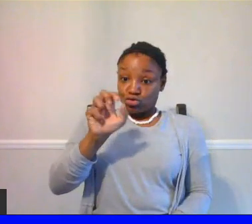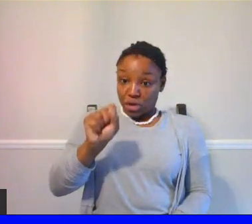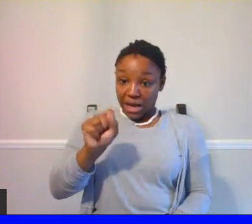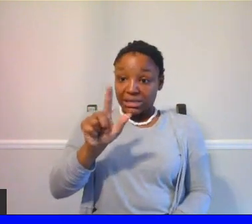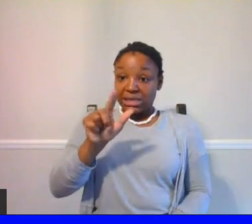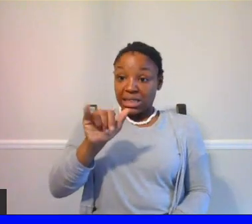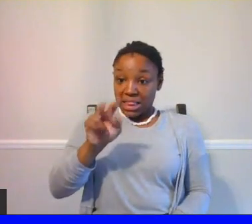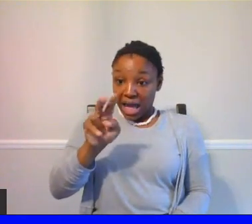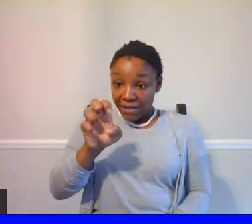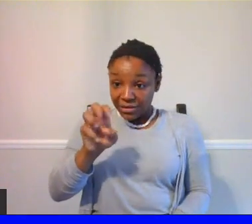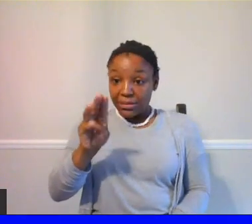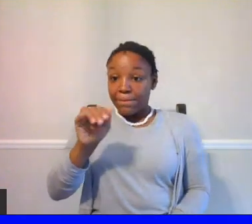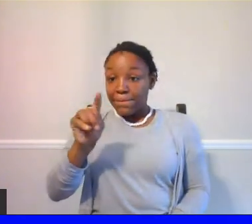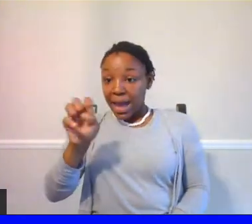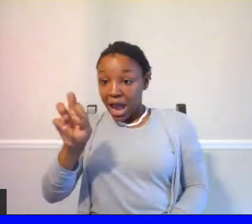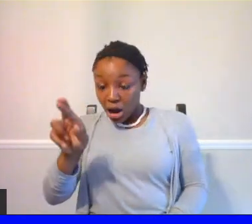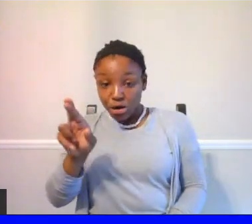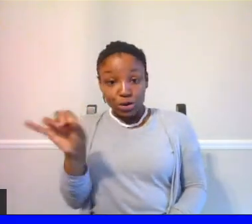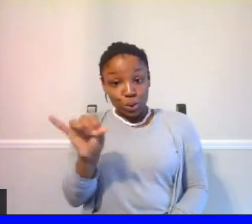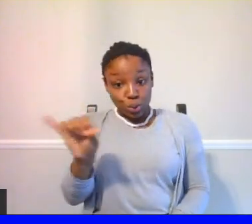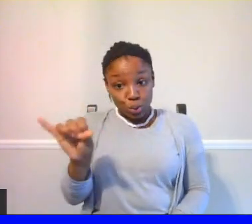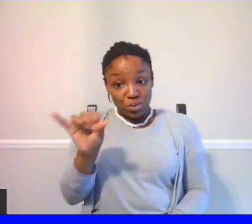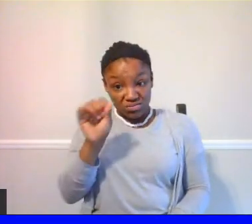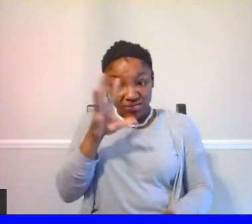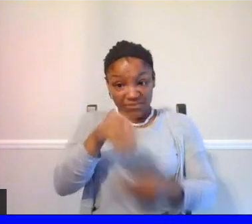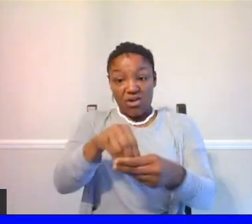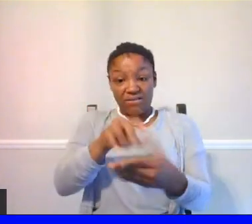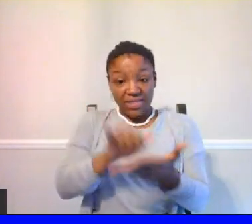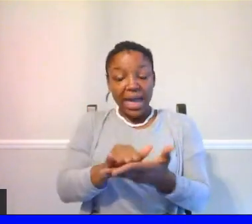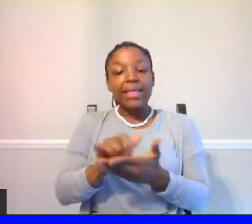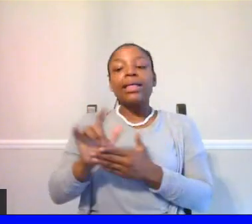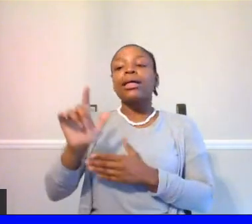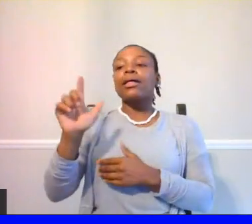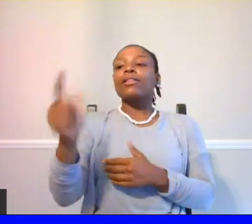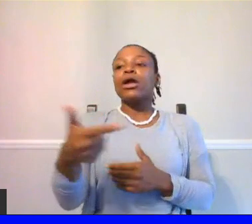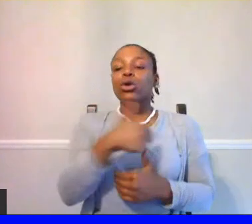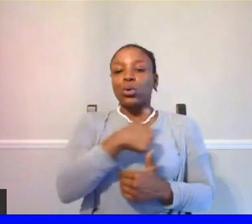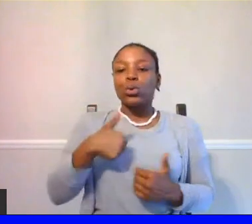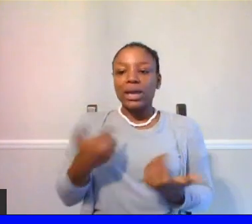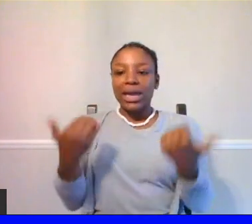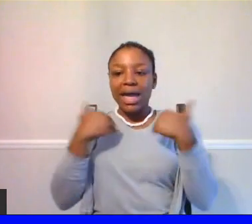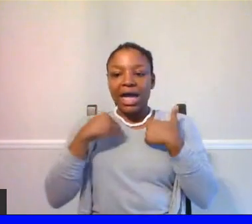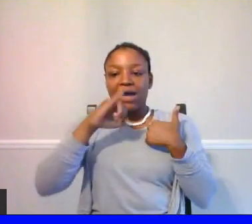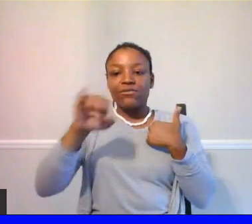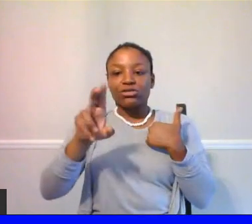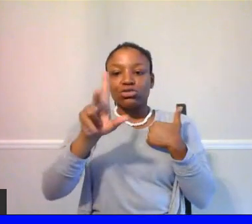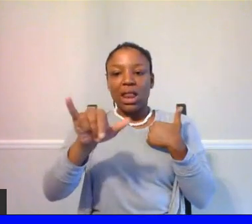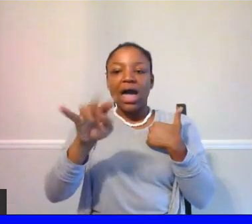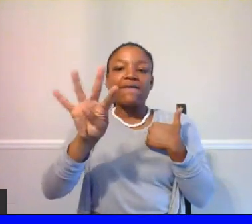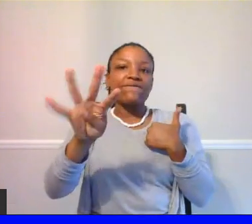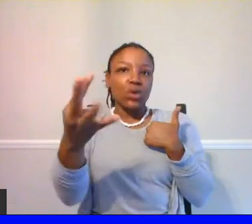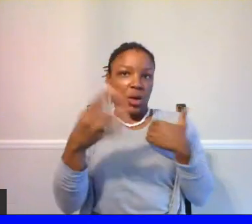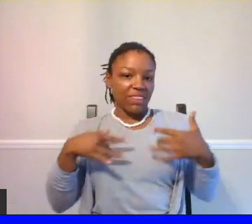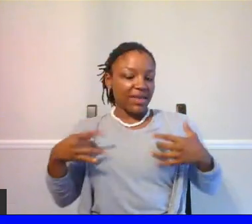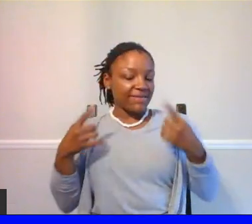right? Later we had a July 4th event,